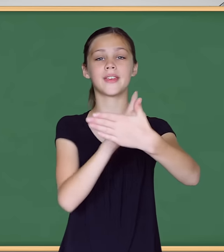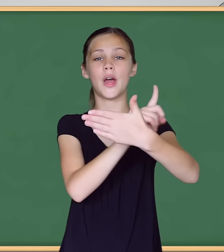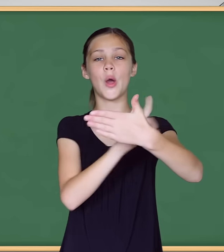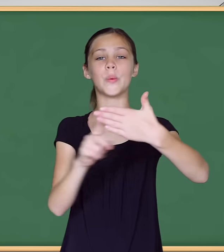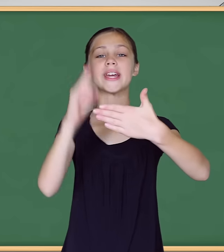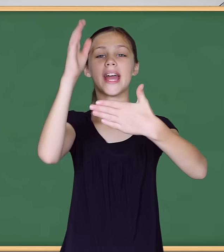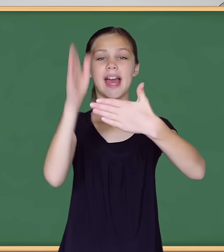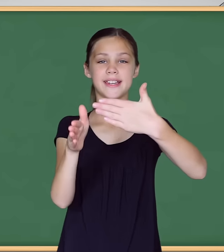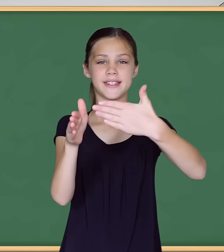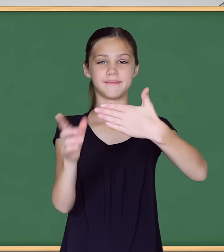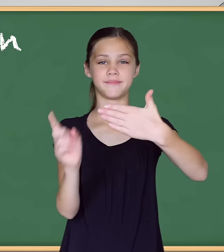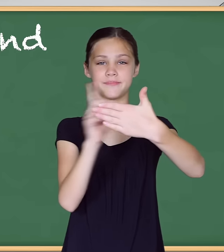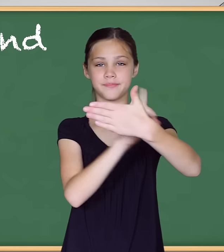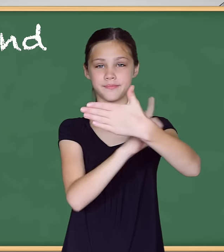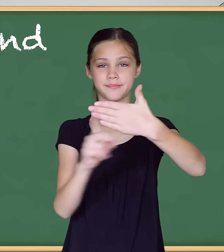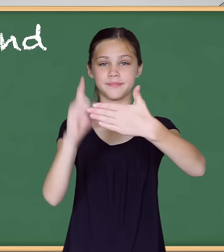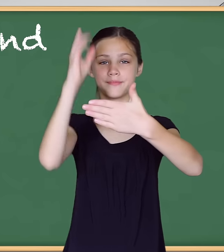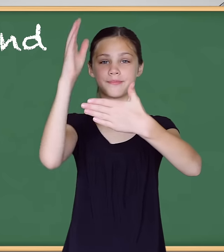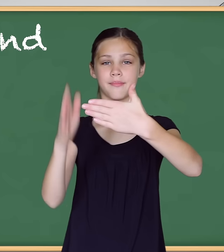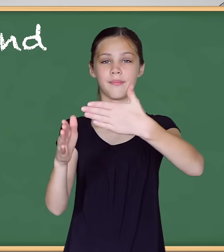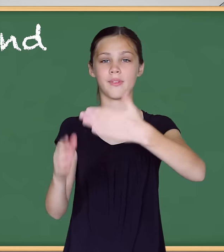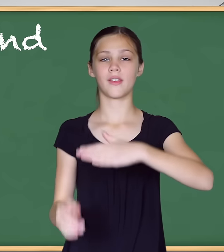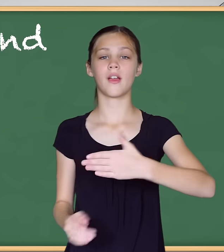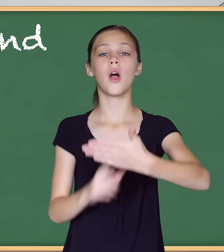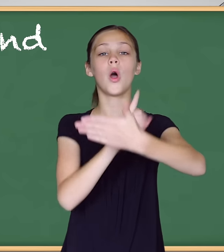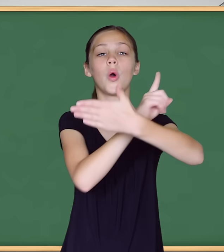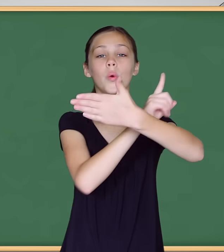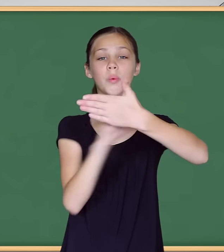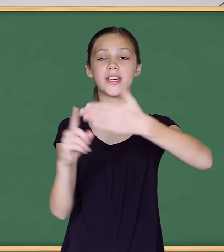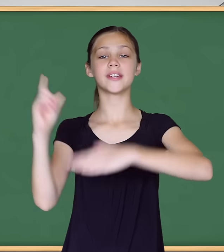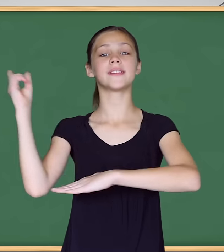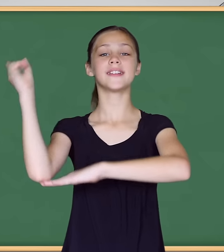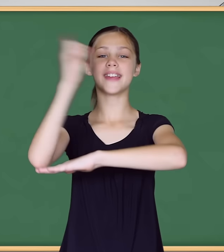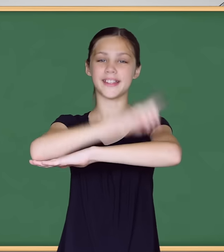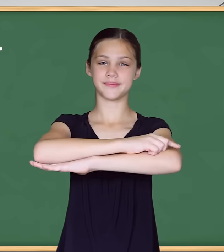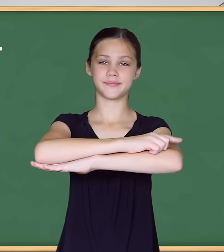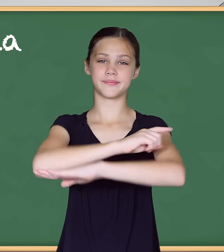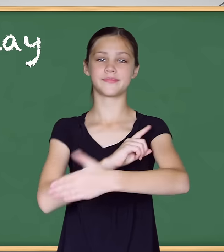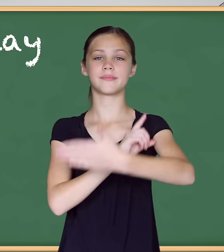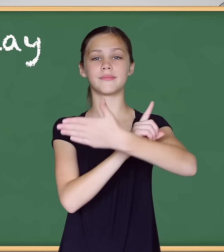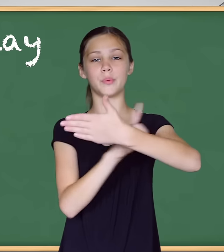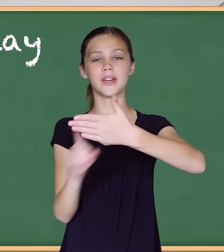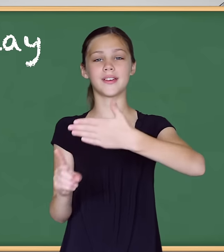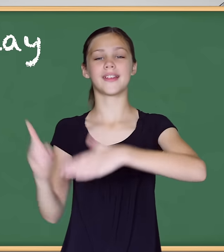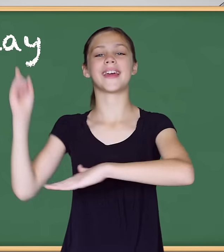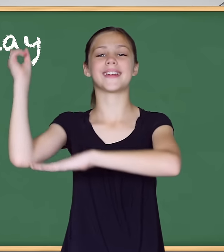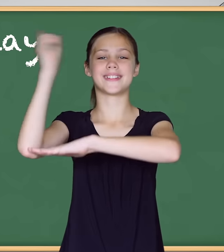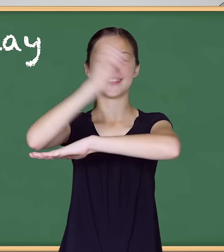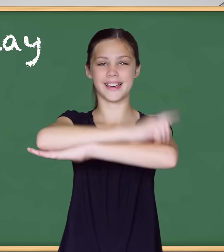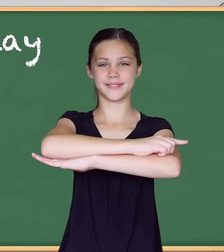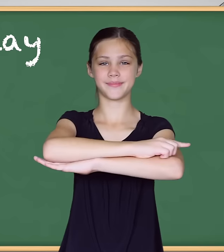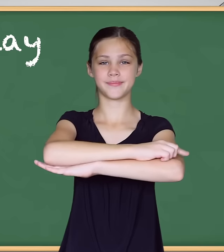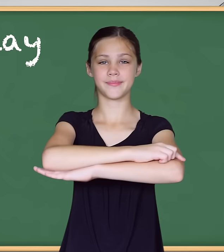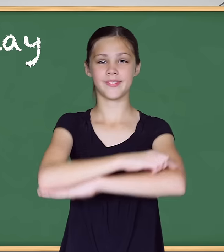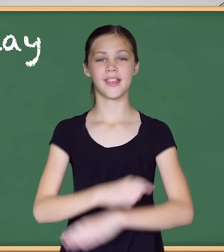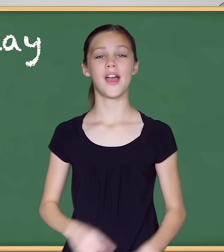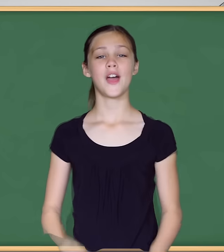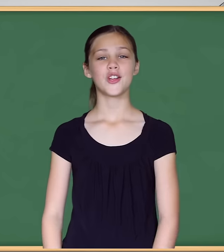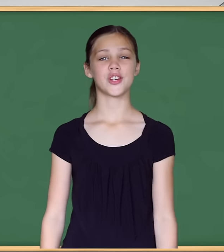weekend, week, day, week and day. So